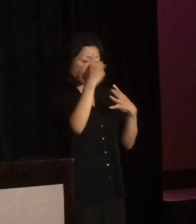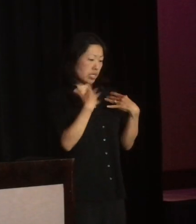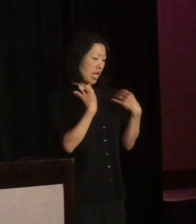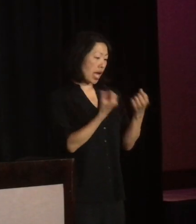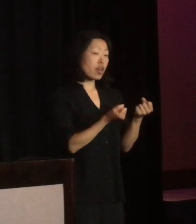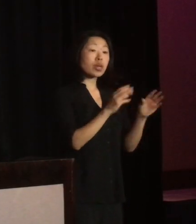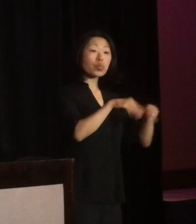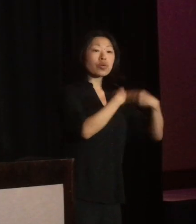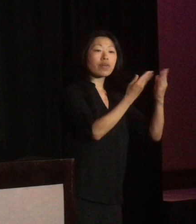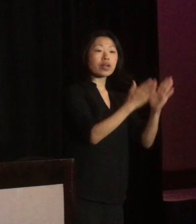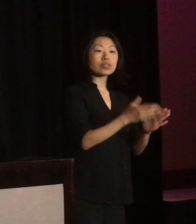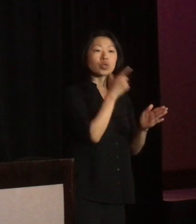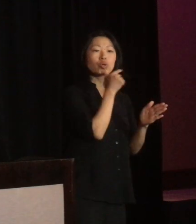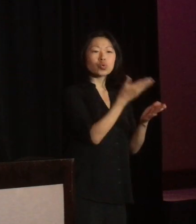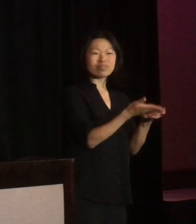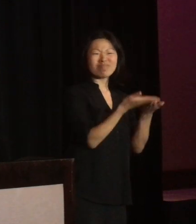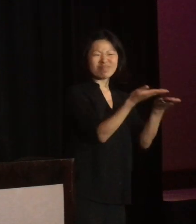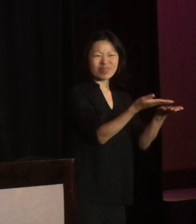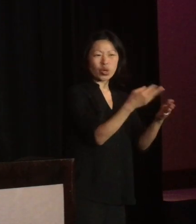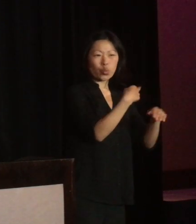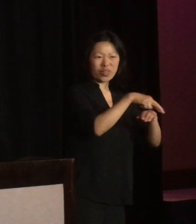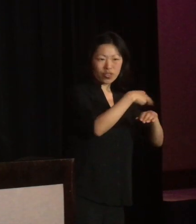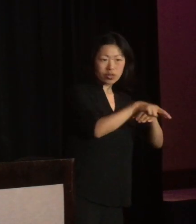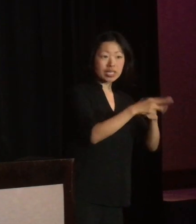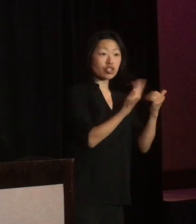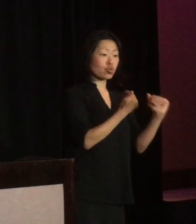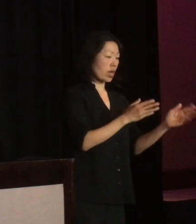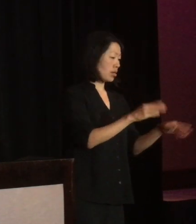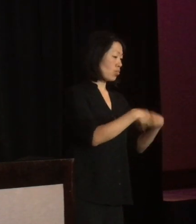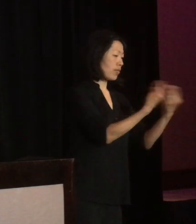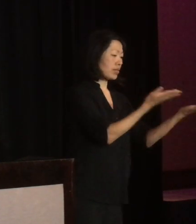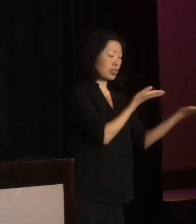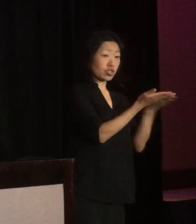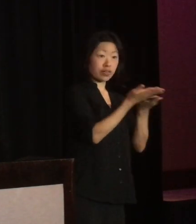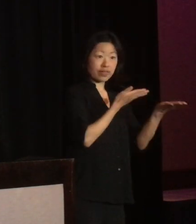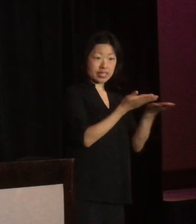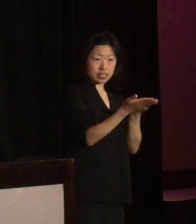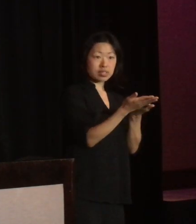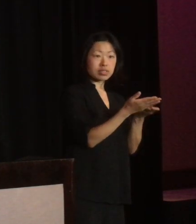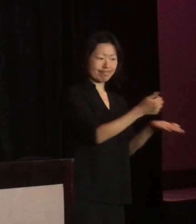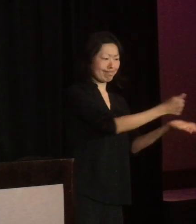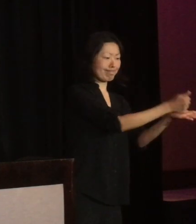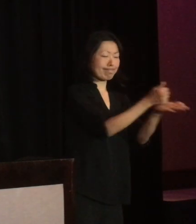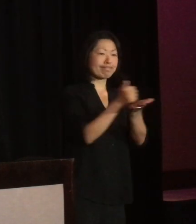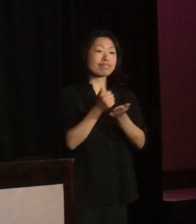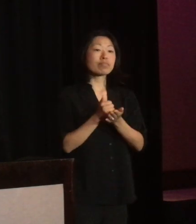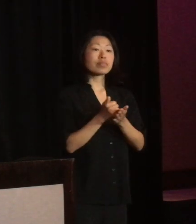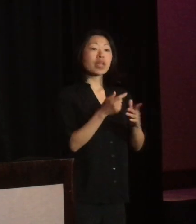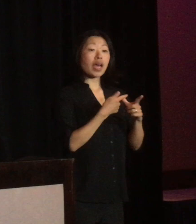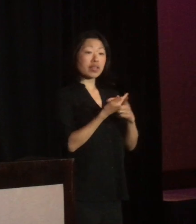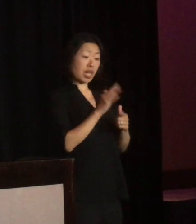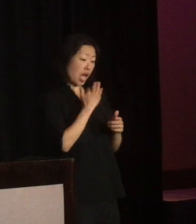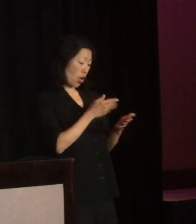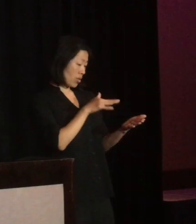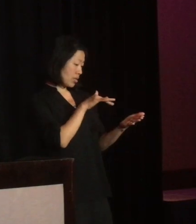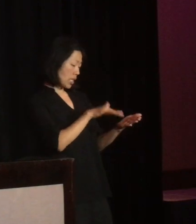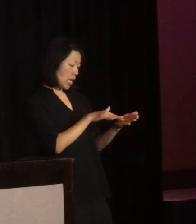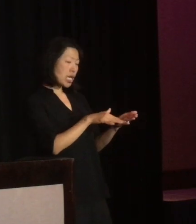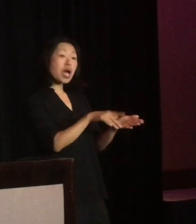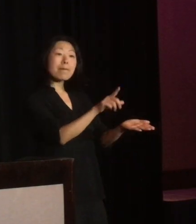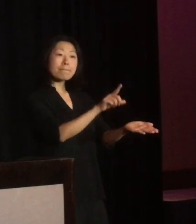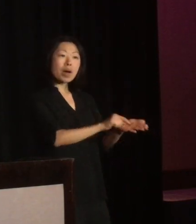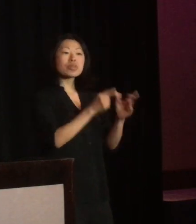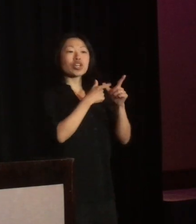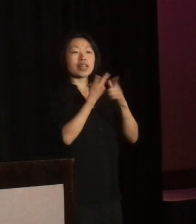referrals, as well as moving forward to publish on our actual study and then presenting at presentations like